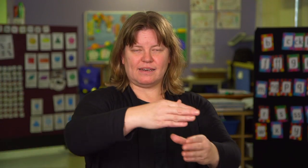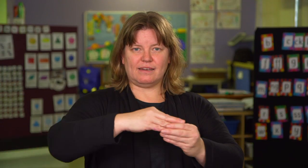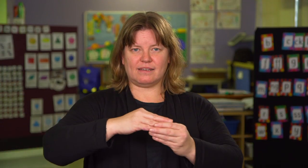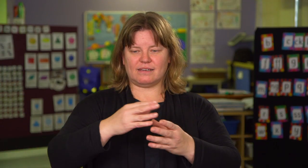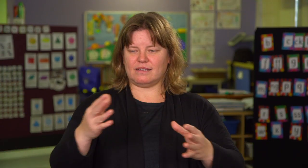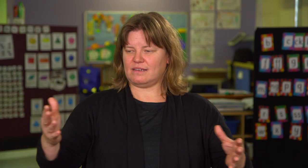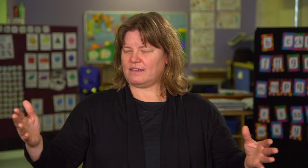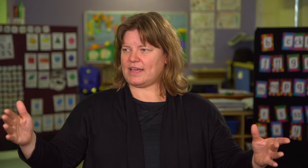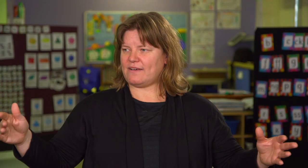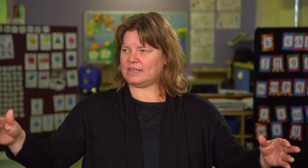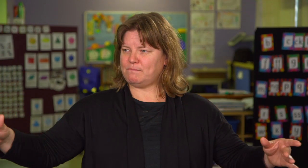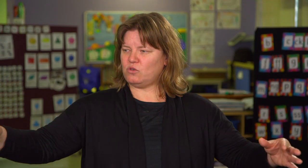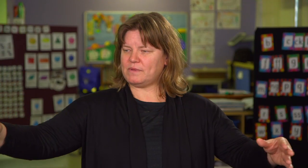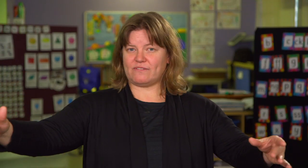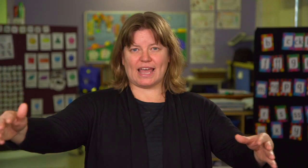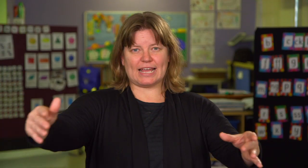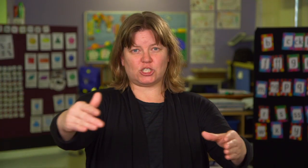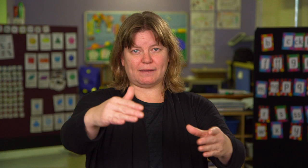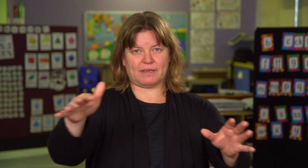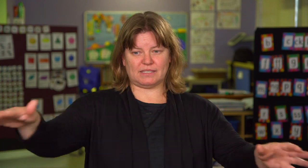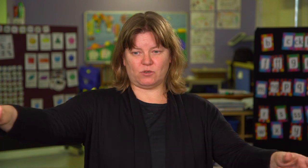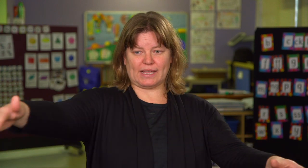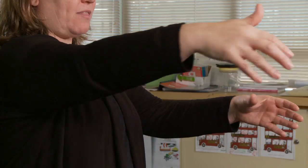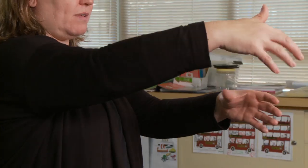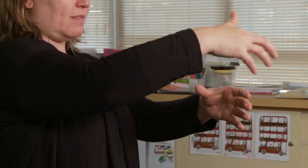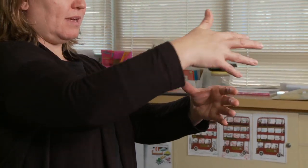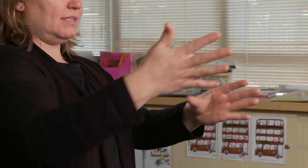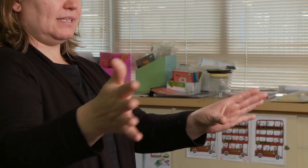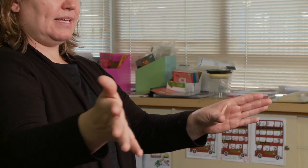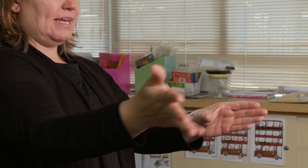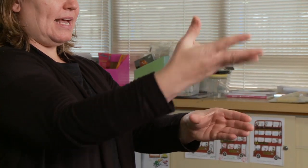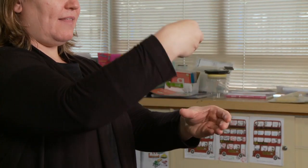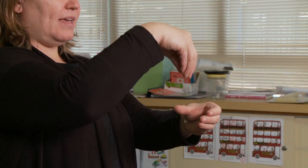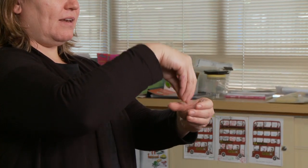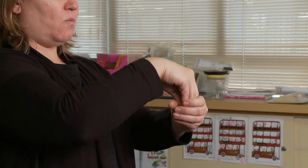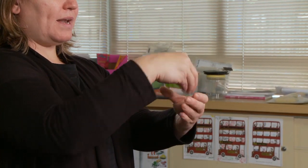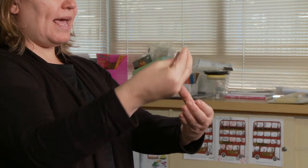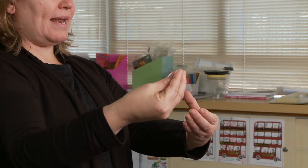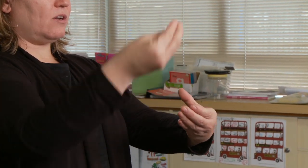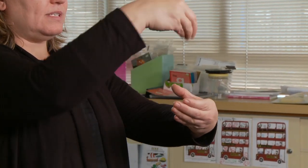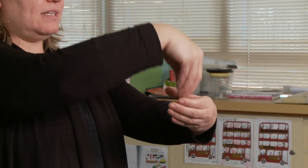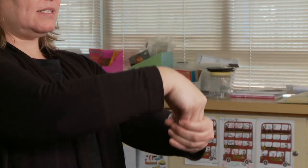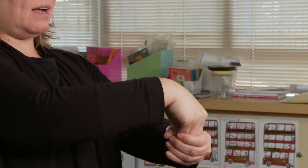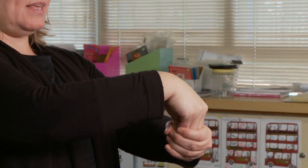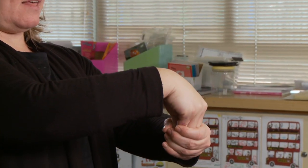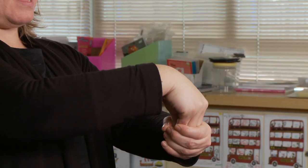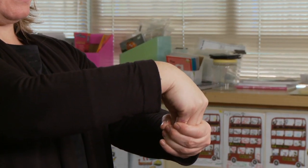in, they have a little movement of the hand shape as if you are gathering the things, and then one hand goes inside the other